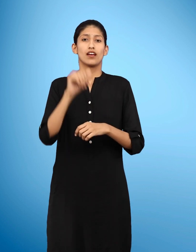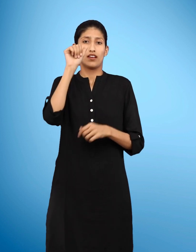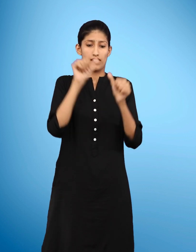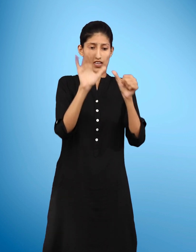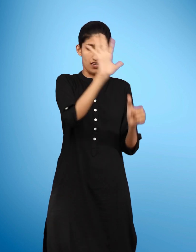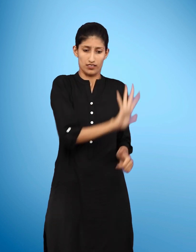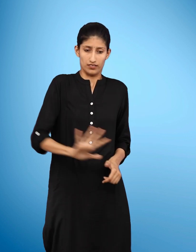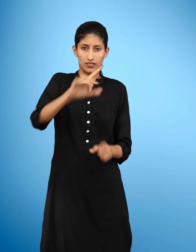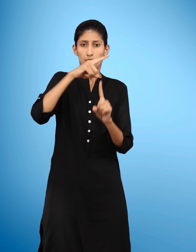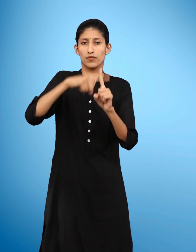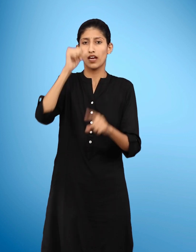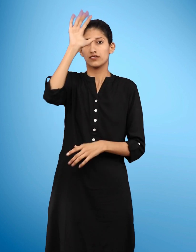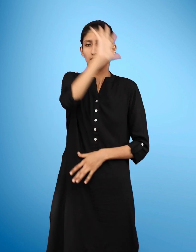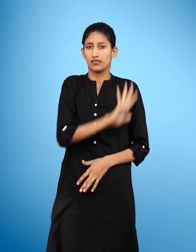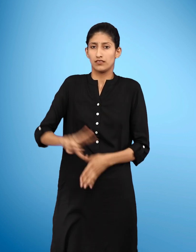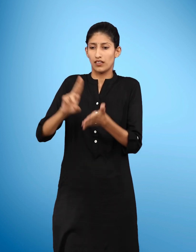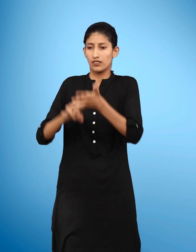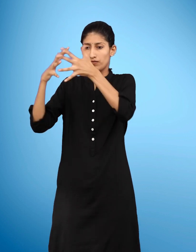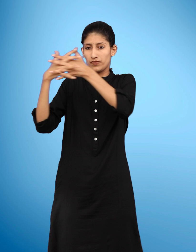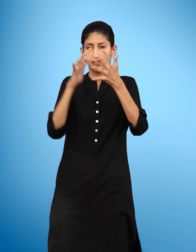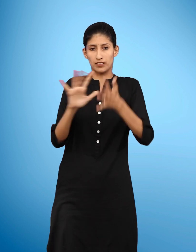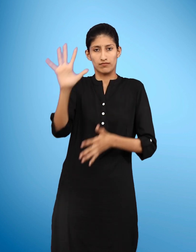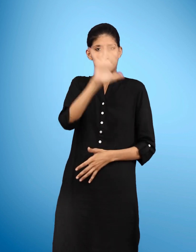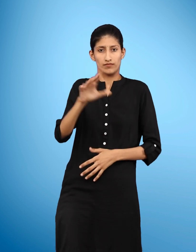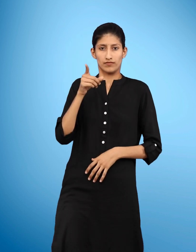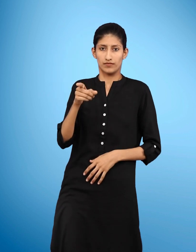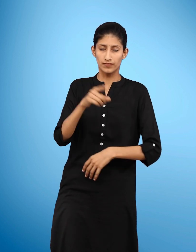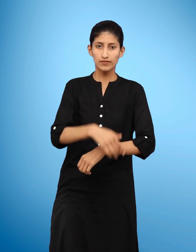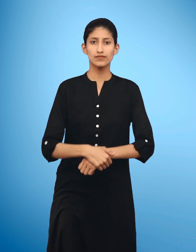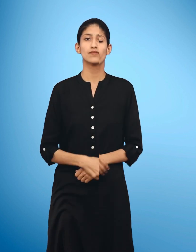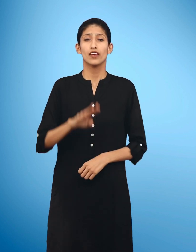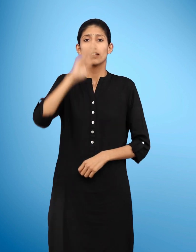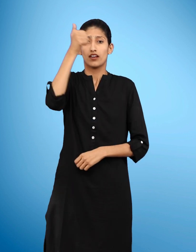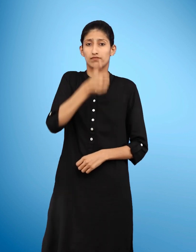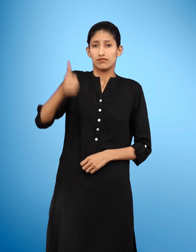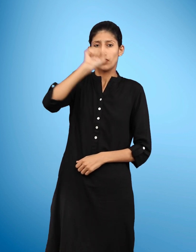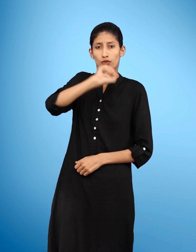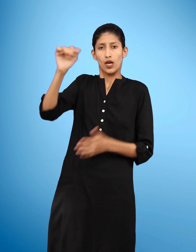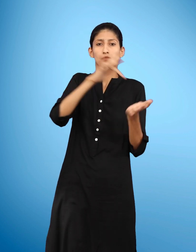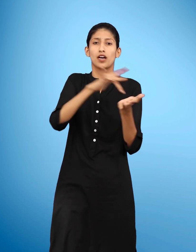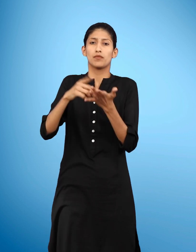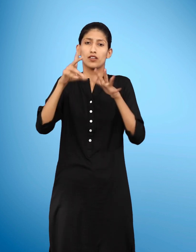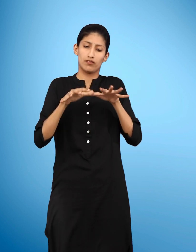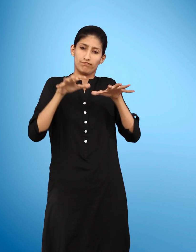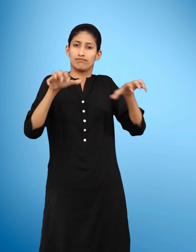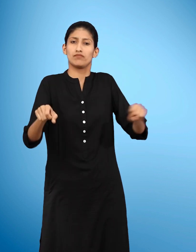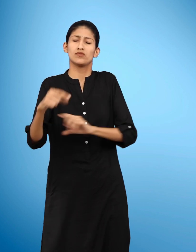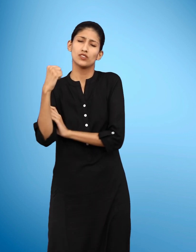and northwest India around 2,000 years ago. Their two major centers of power